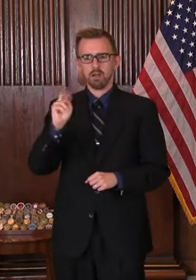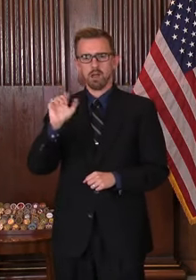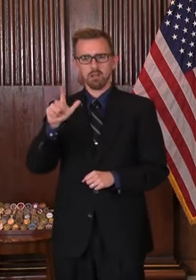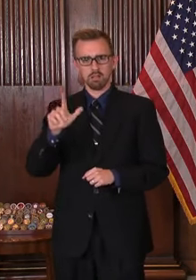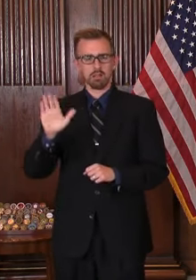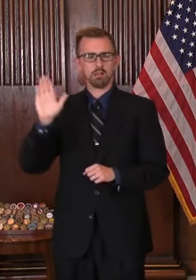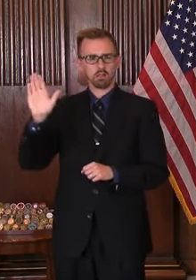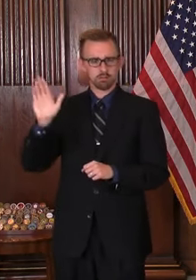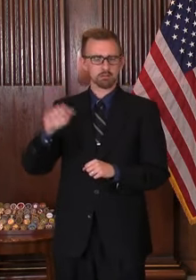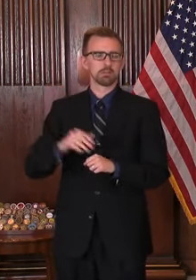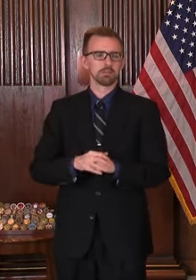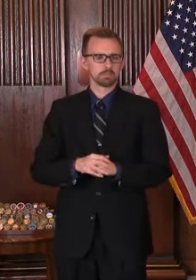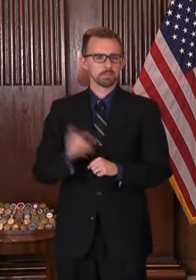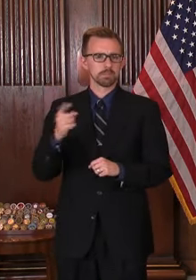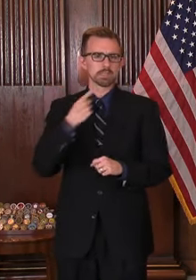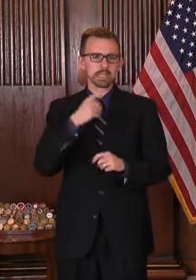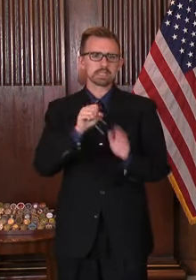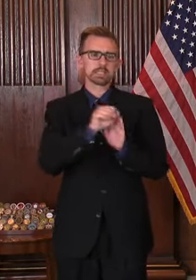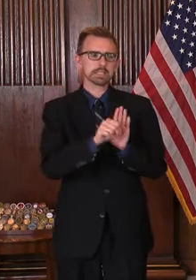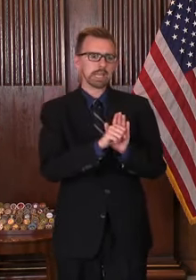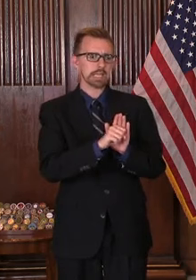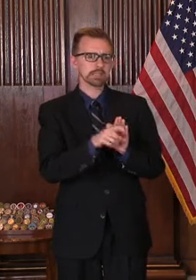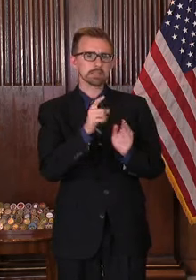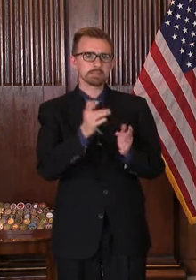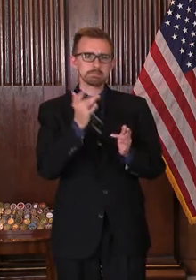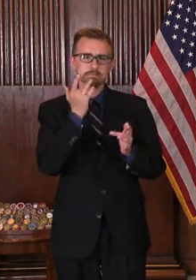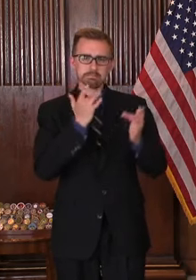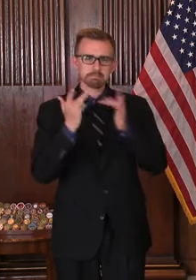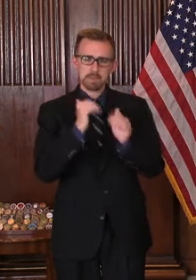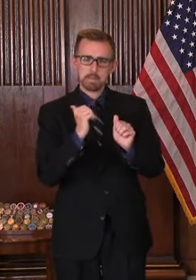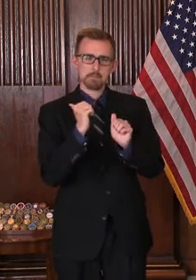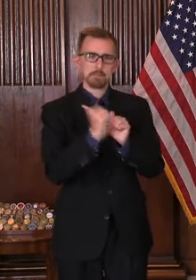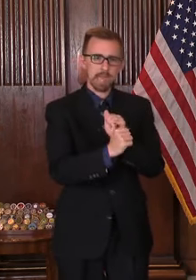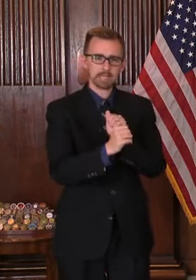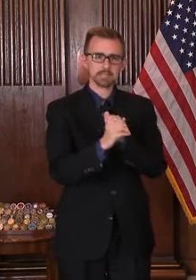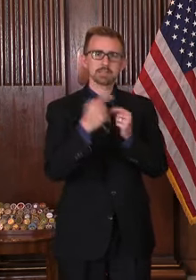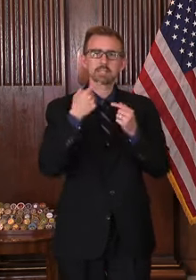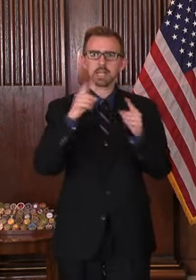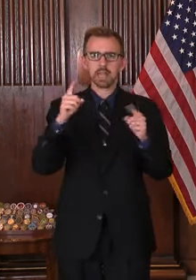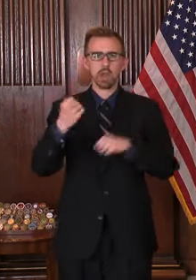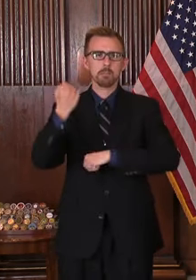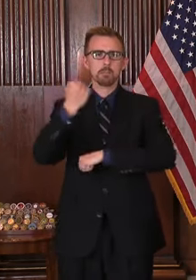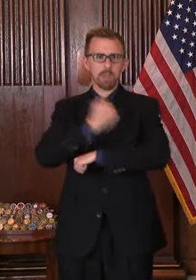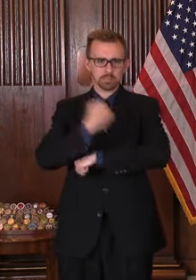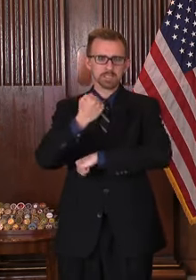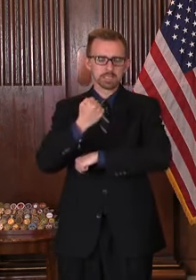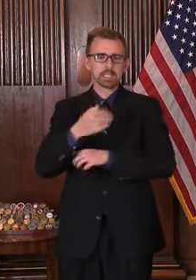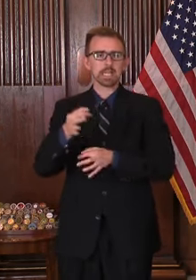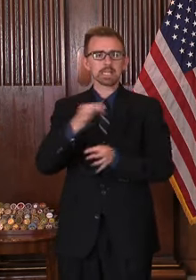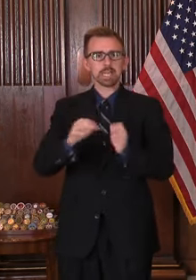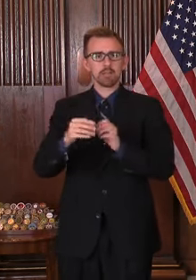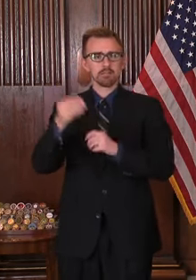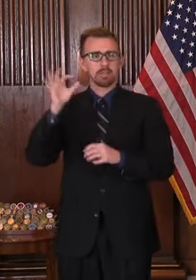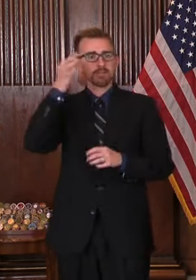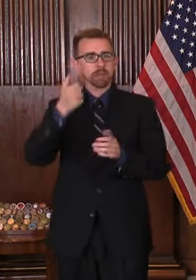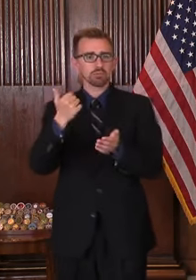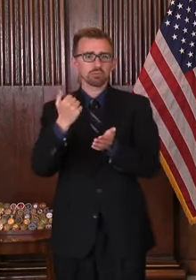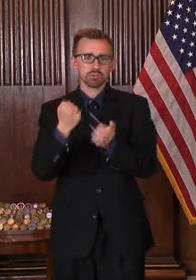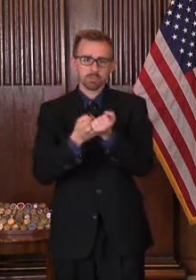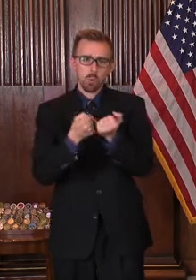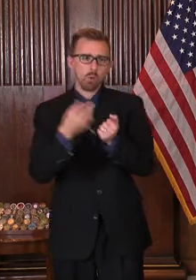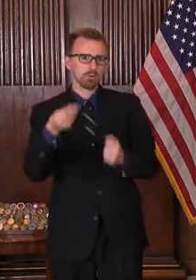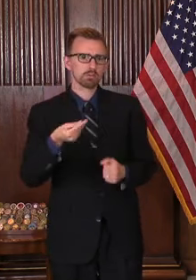he'd rather let states financially squeezed by COVID-19 declare bankruptcy instead of extending the federal aid that would require